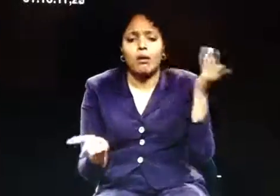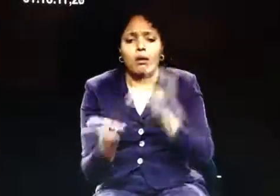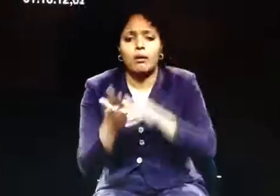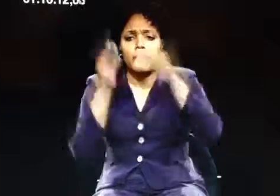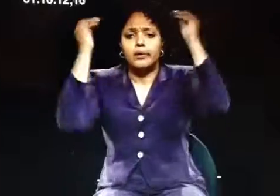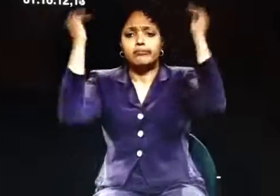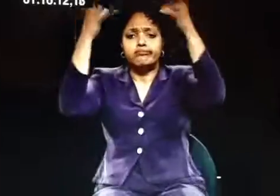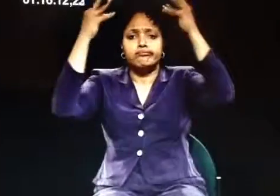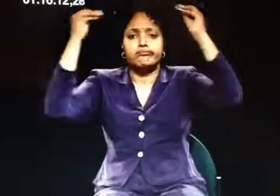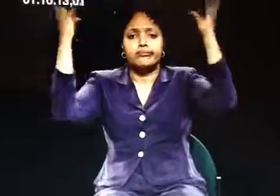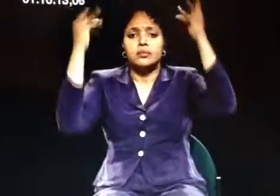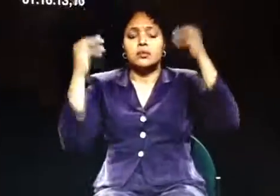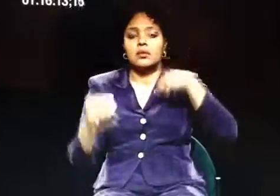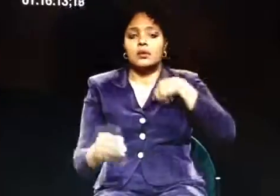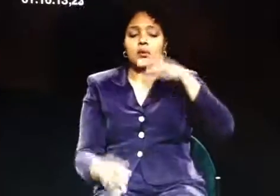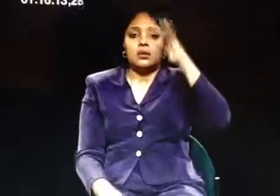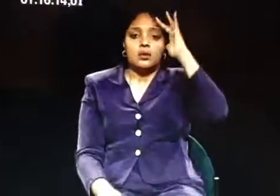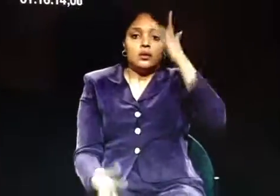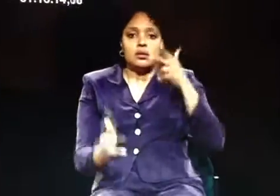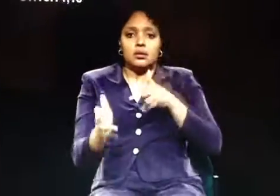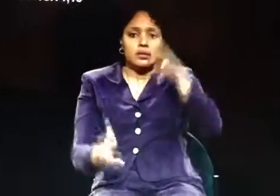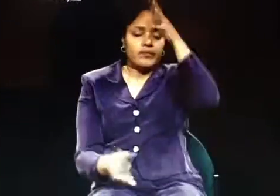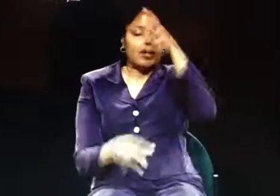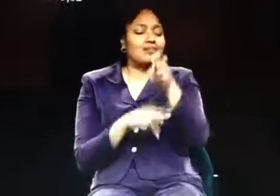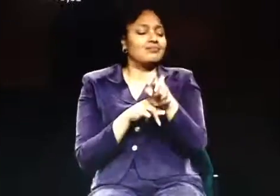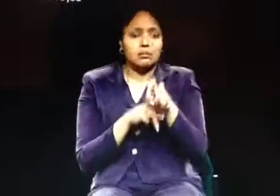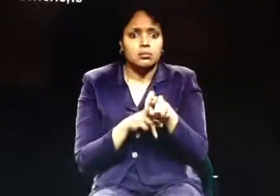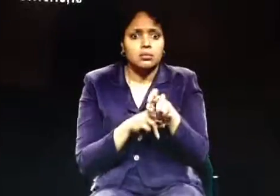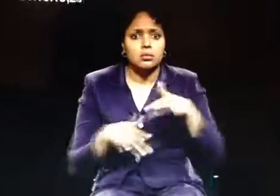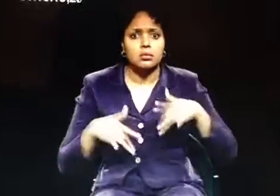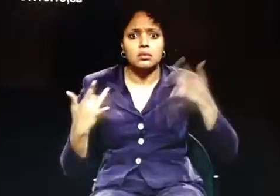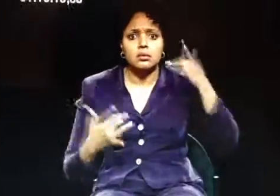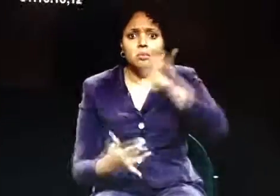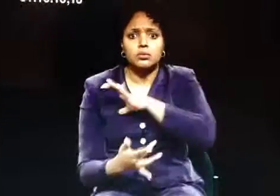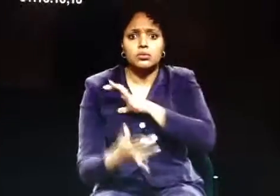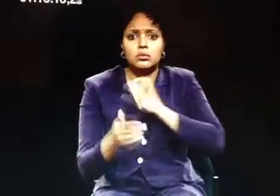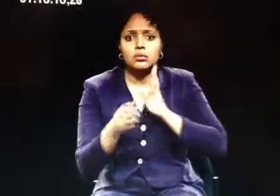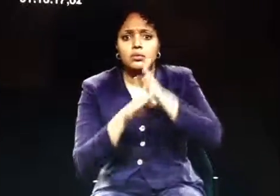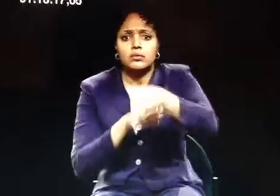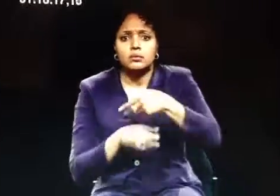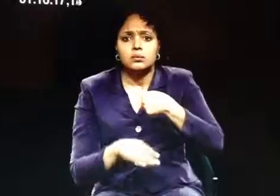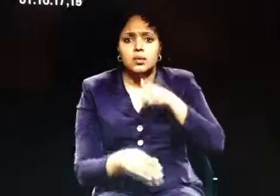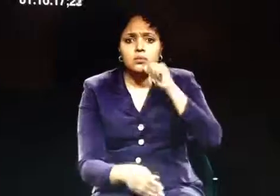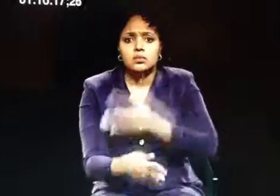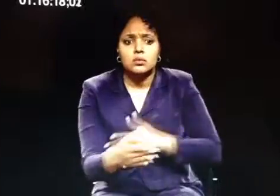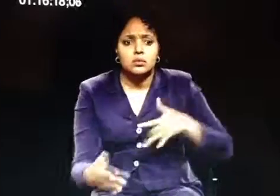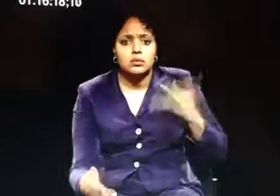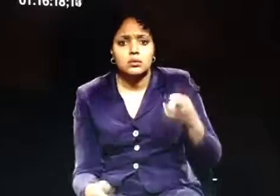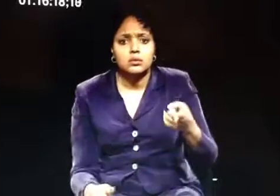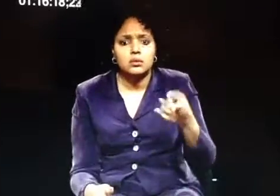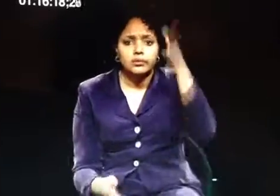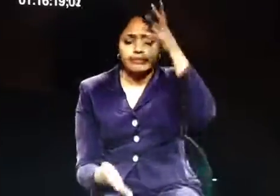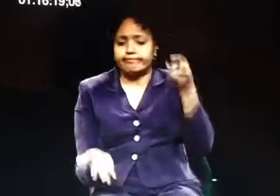car, and right as we arrived outside my house, he turned the lights on again, and my dad saw the lights, and he was wondering what's going on. So, he came outside,